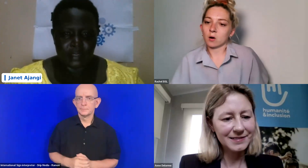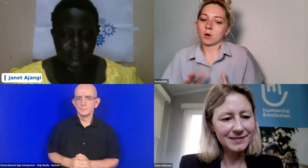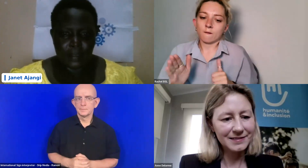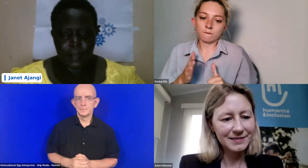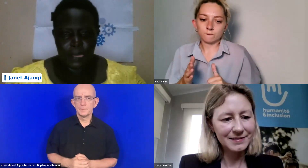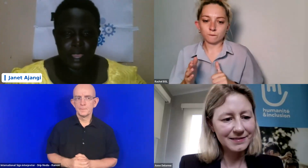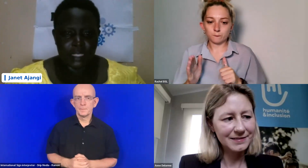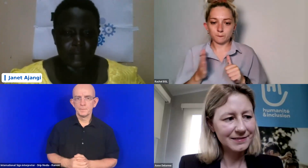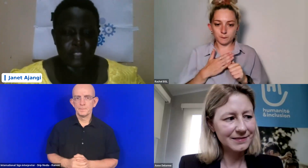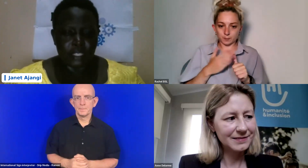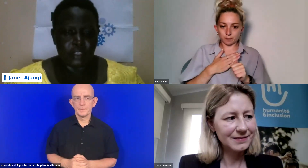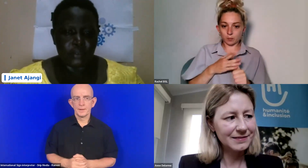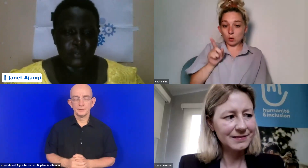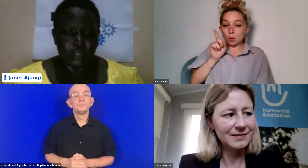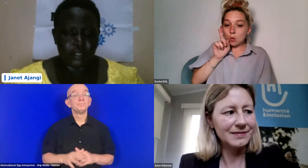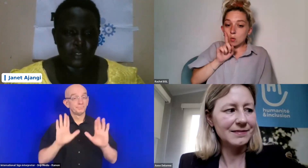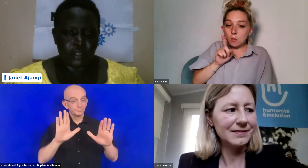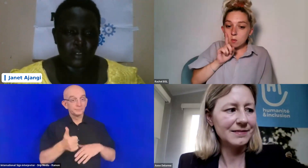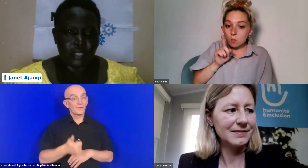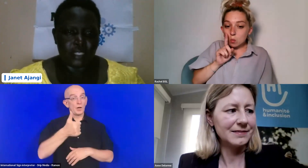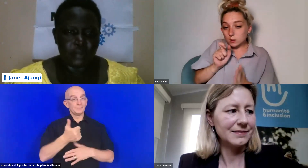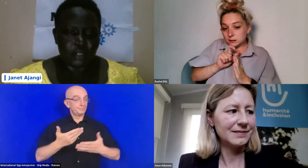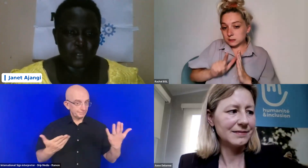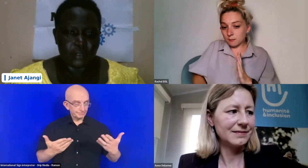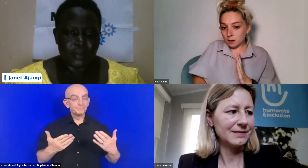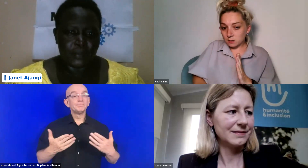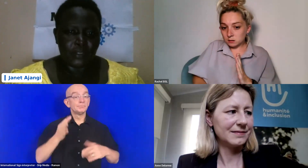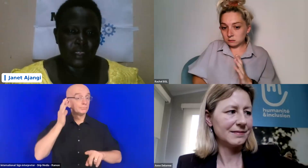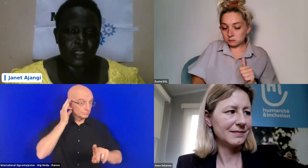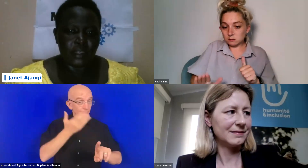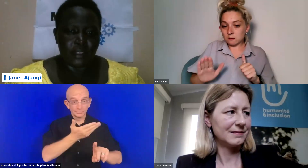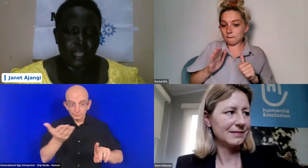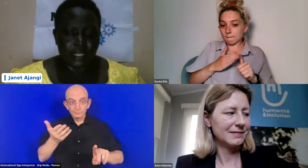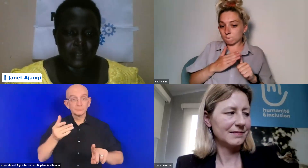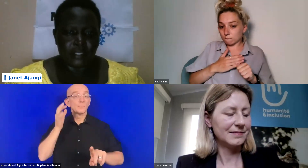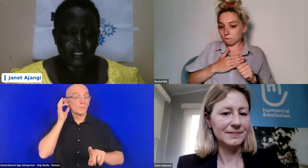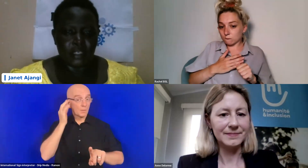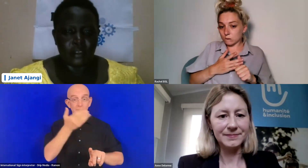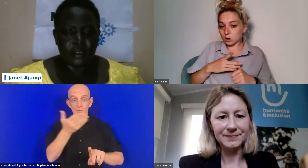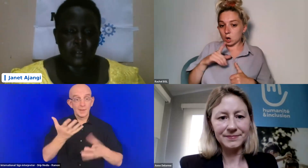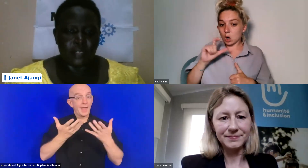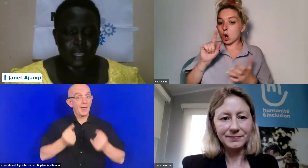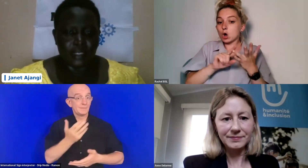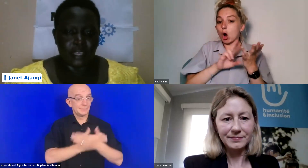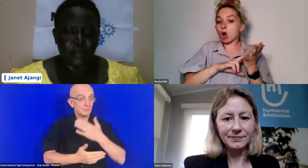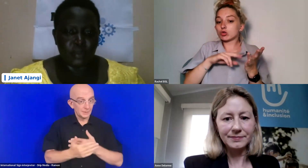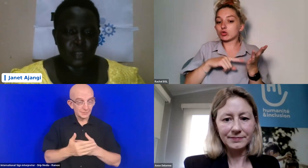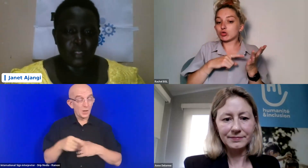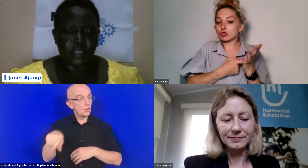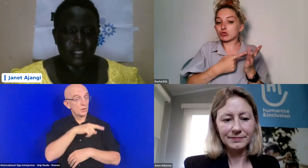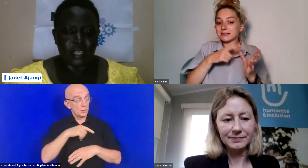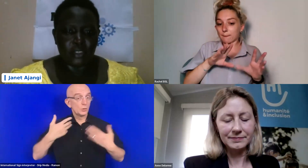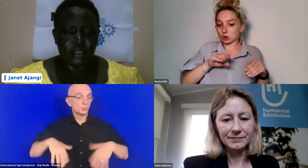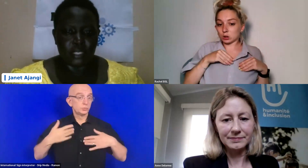disabilities are subjected to forced contraception. The relatives of girls and women